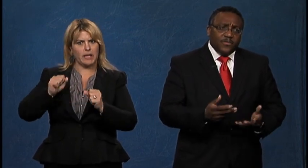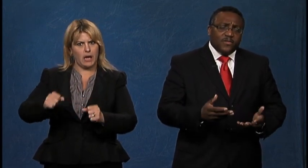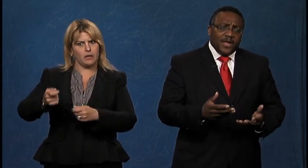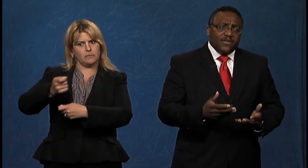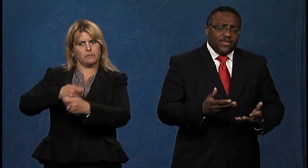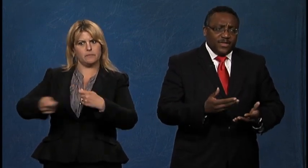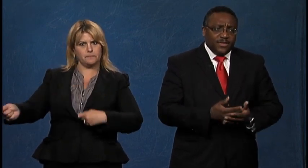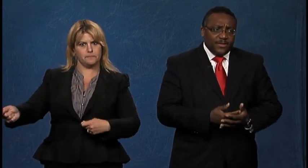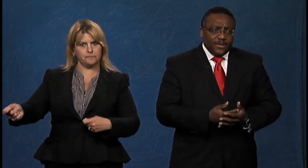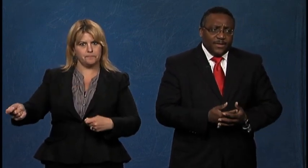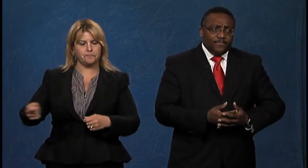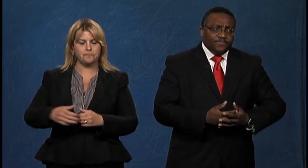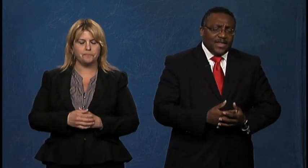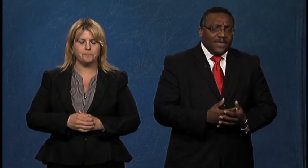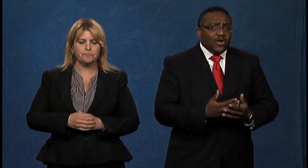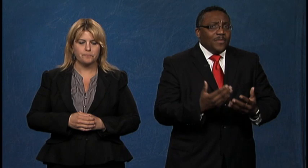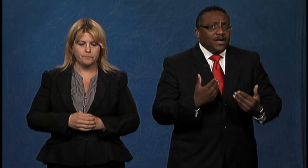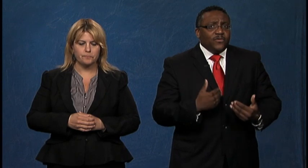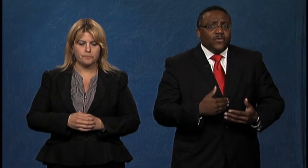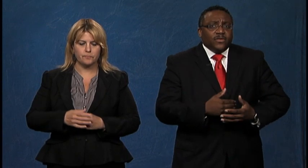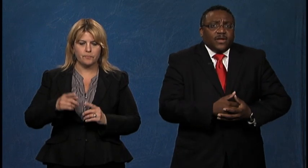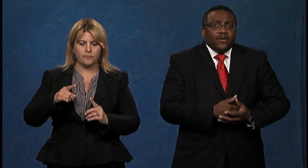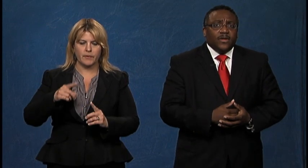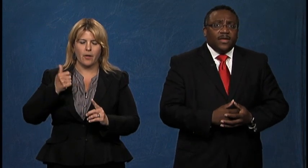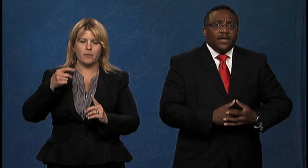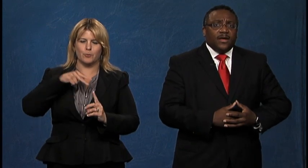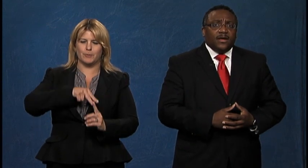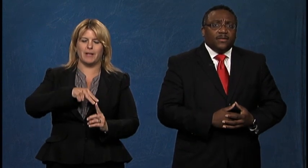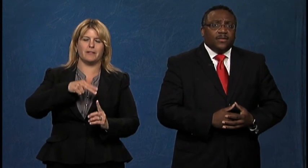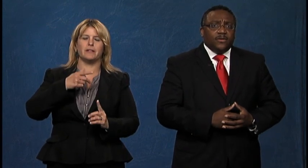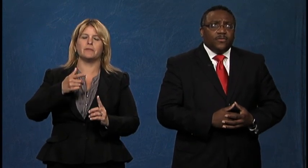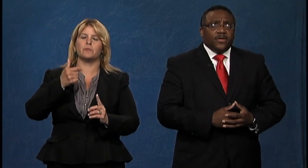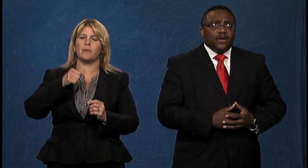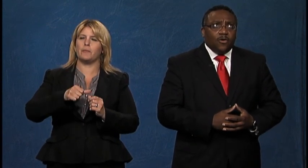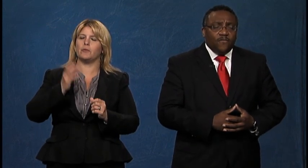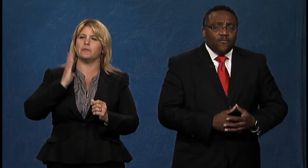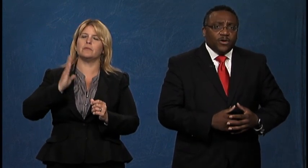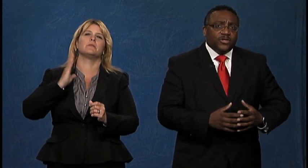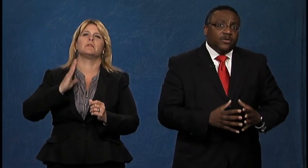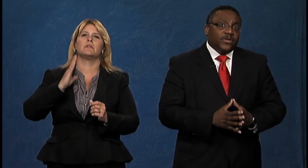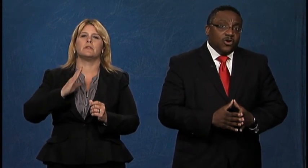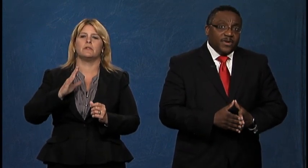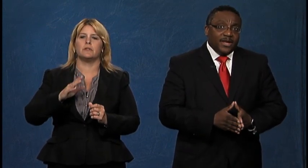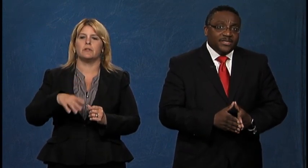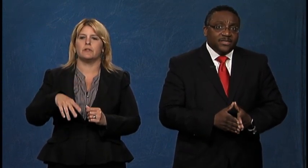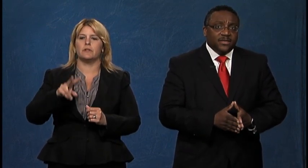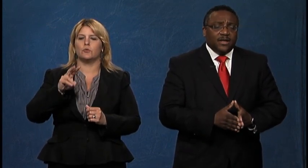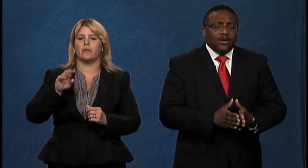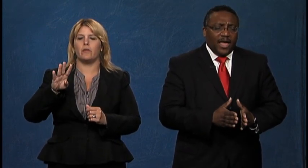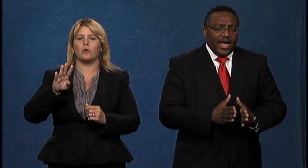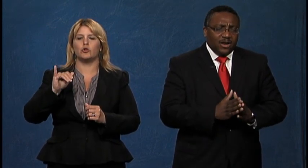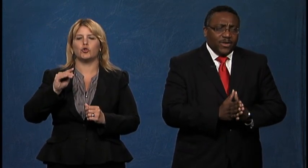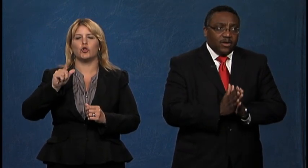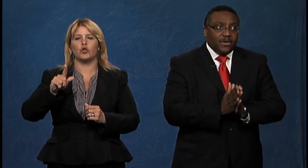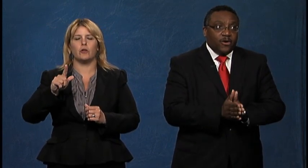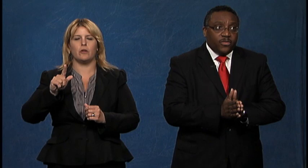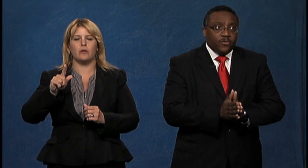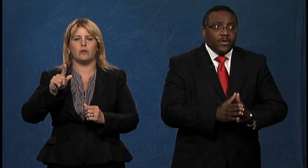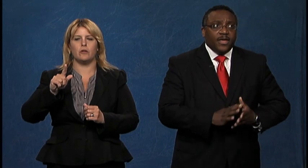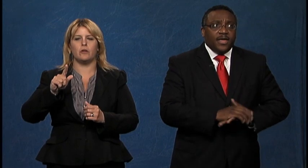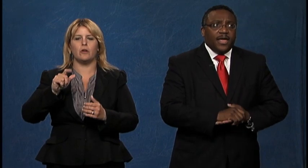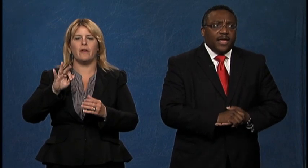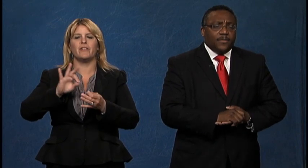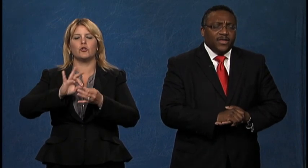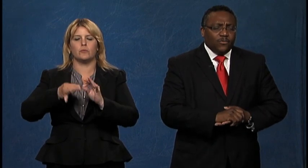The other perspective is this, and I have to go back a few years ago to the '04 Journal of Interpretation. Anna Whittier